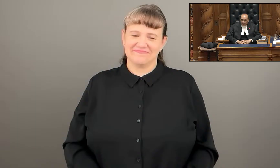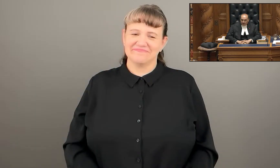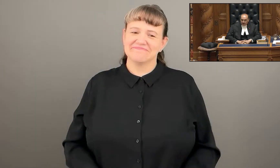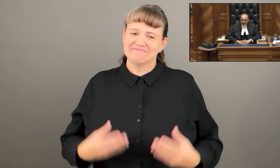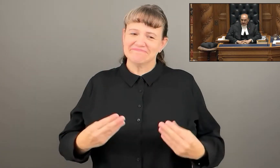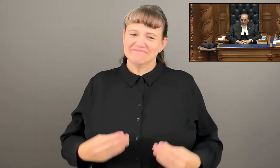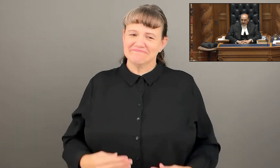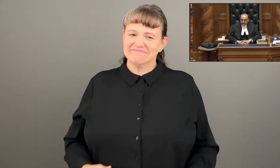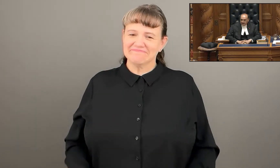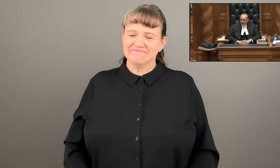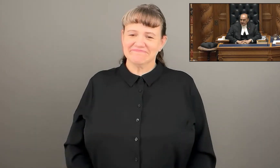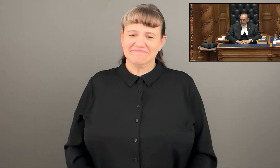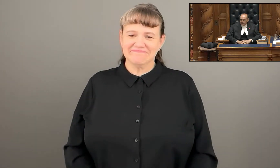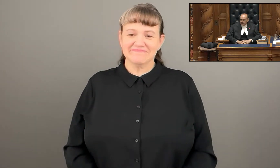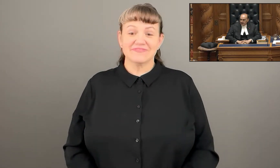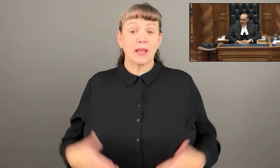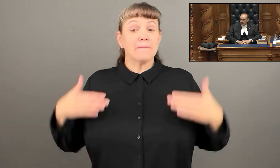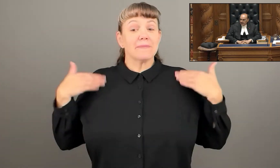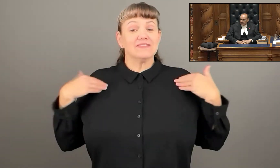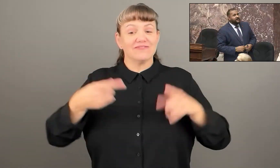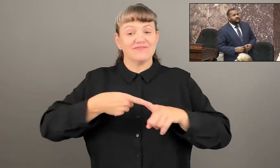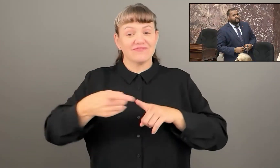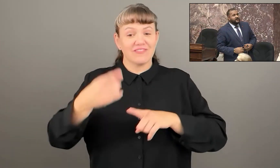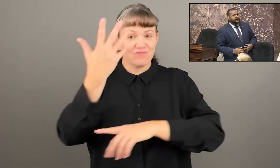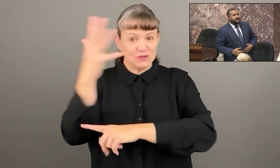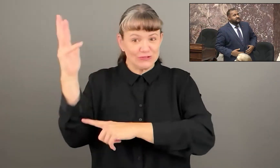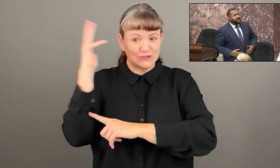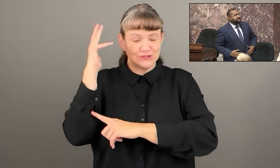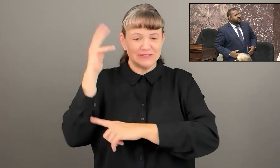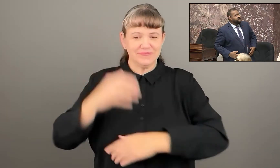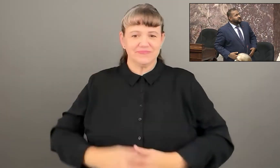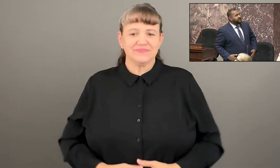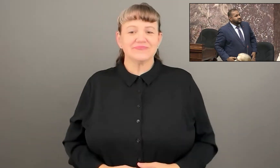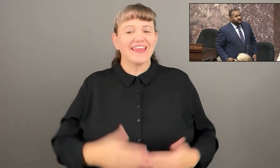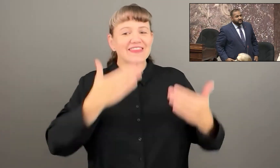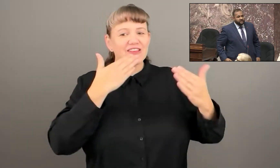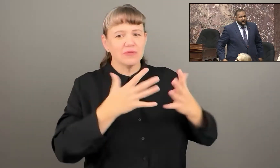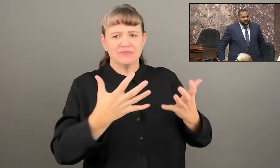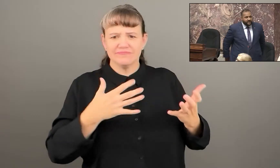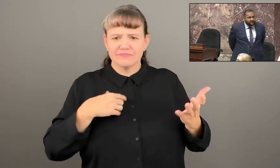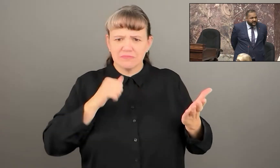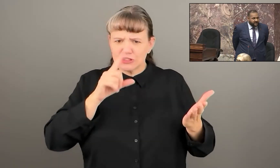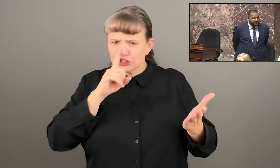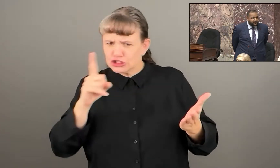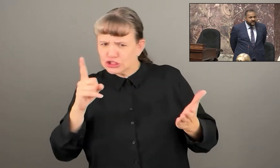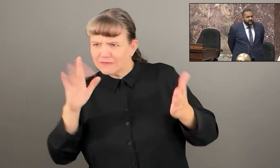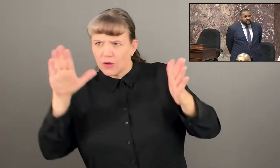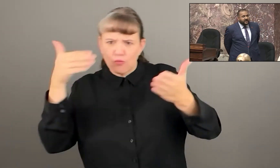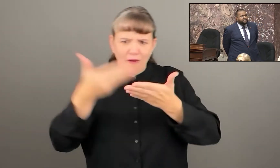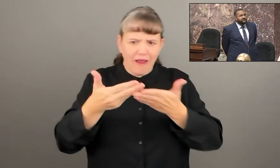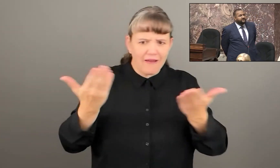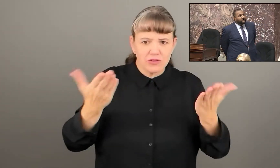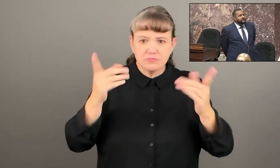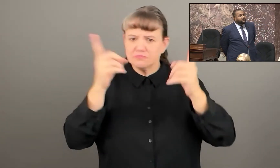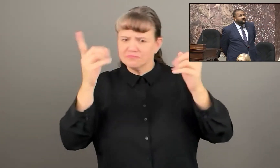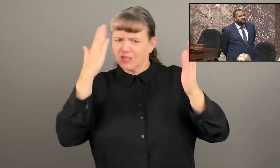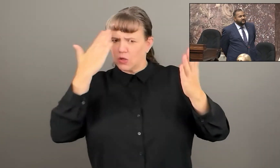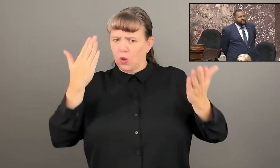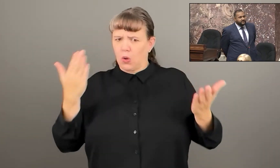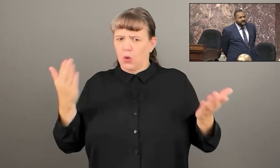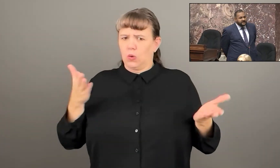Minister of Forests. Thanks very much, Mr. Speaker. I'm not sure if they're in the House yet, but certainly on the precinct we have representatives from the Council of